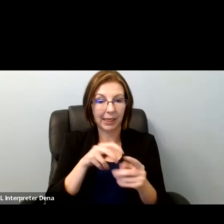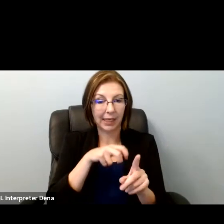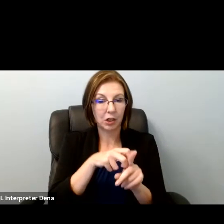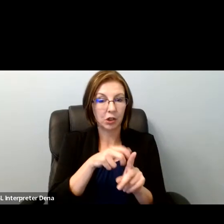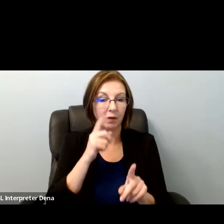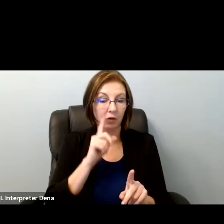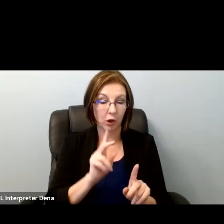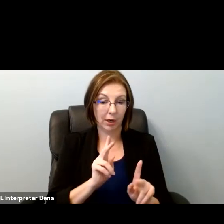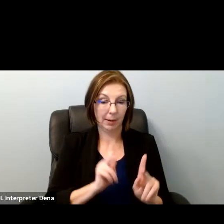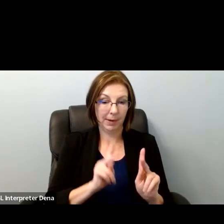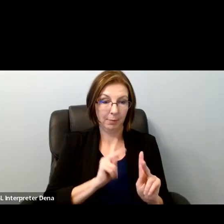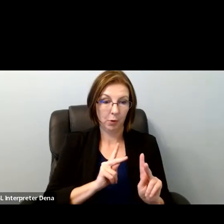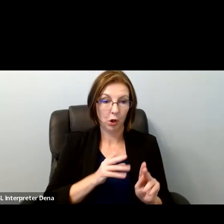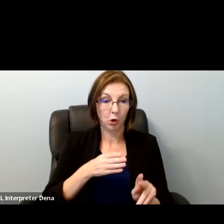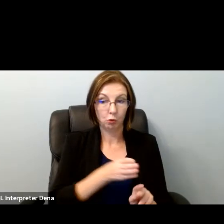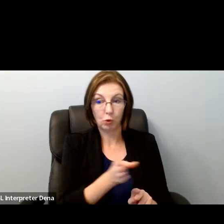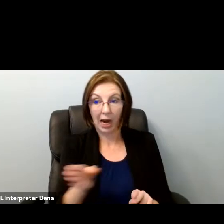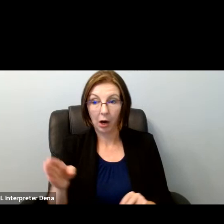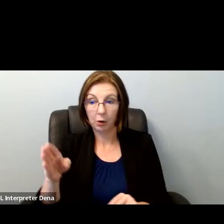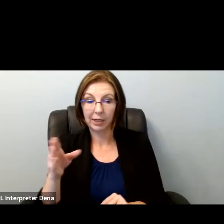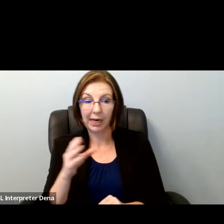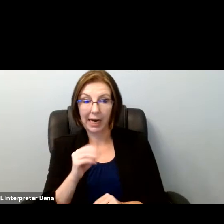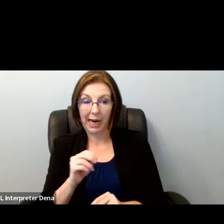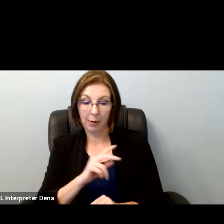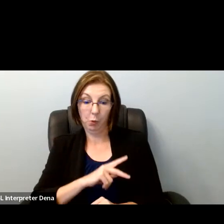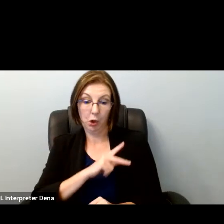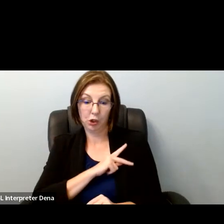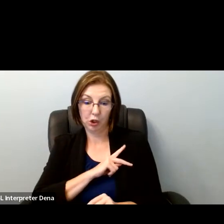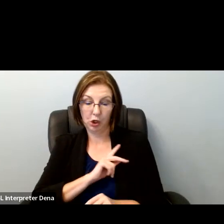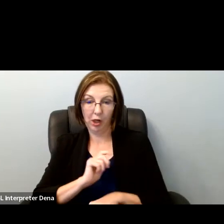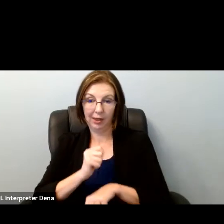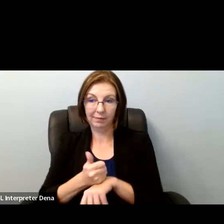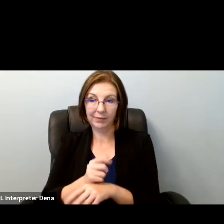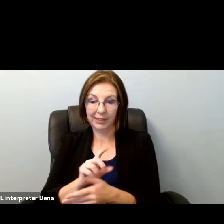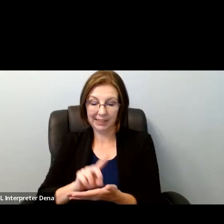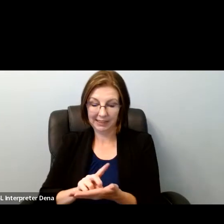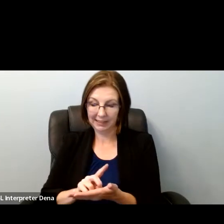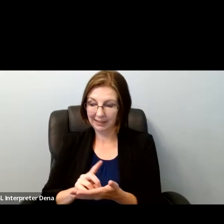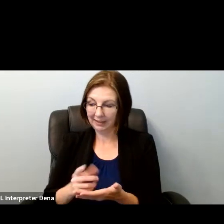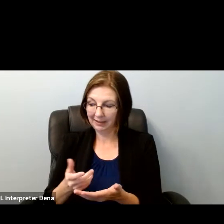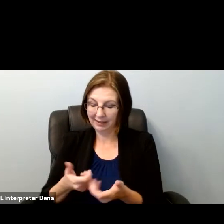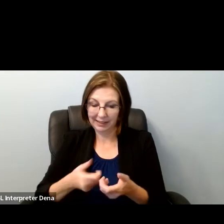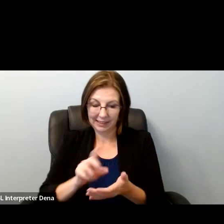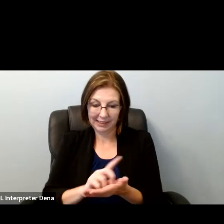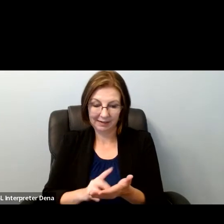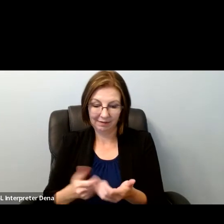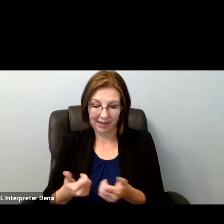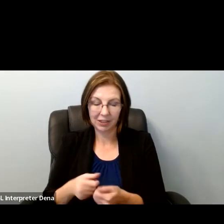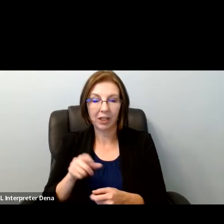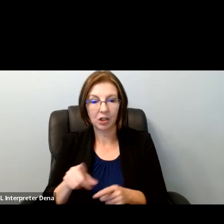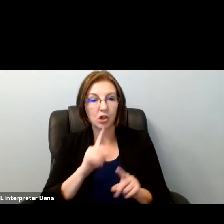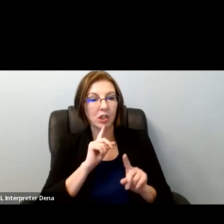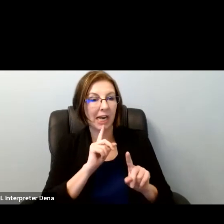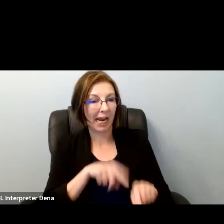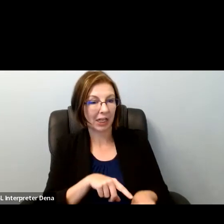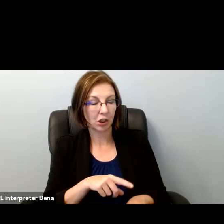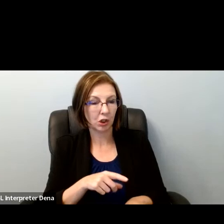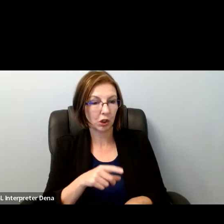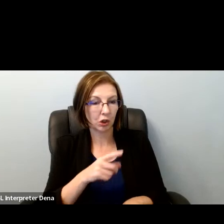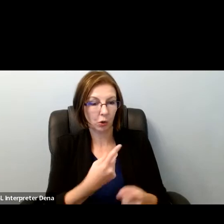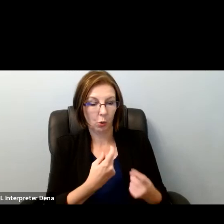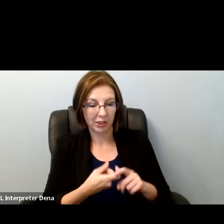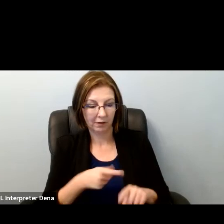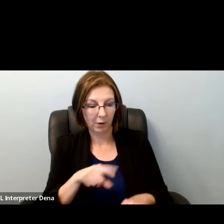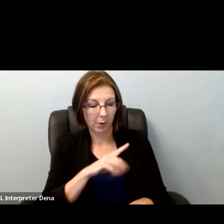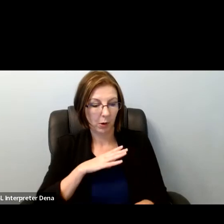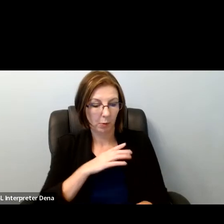pedestrian ways and improving personal automated mobility devices. She answered questions from the board. The second presentation